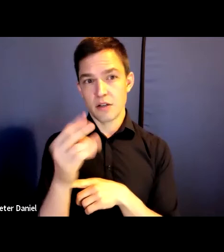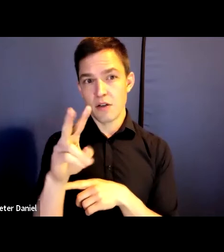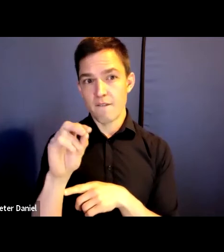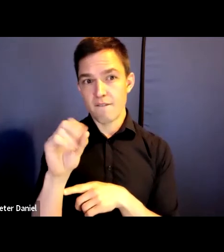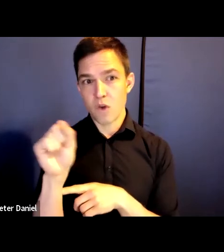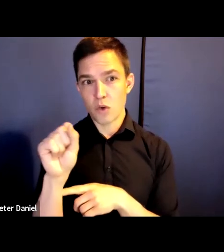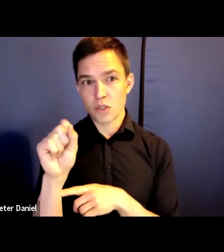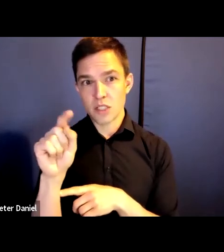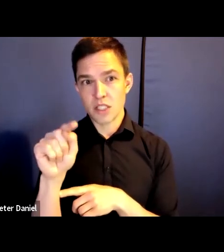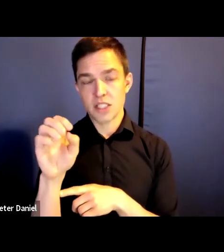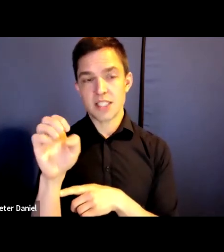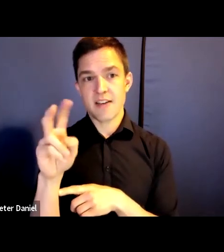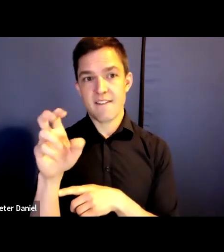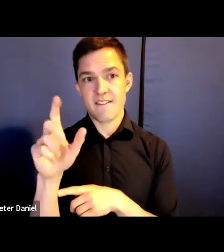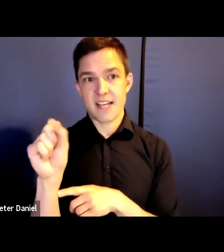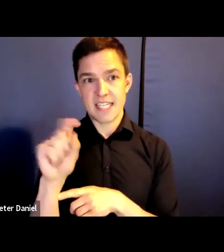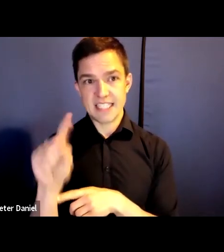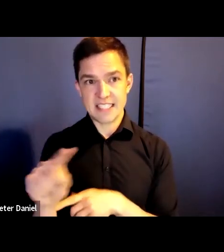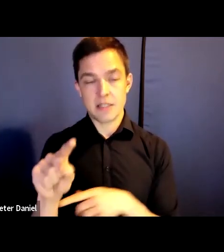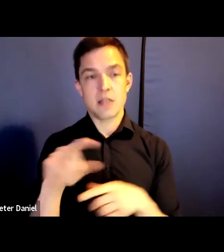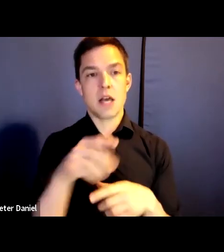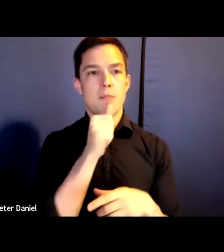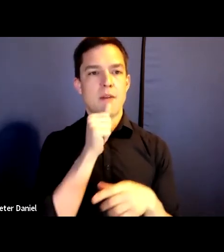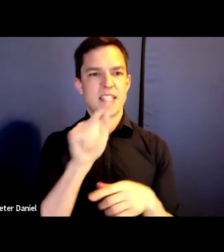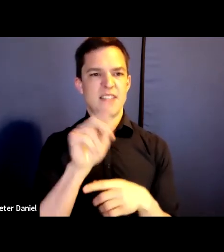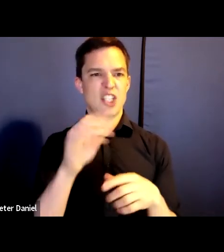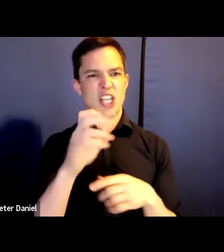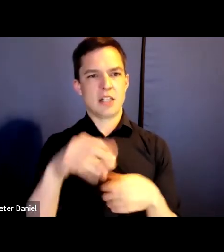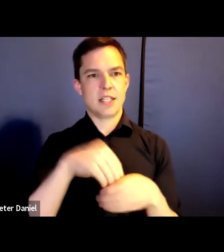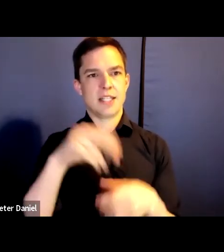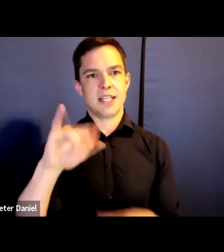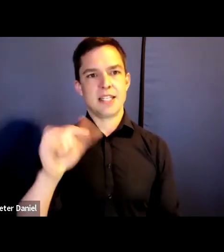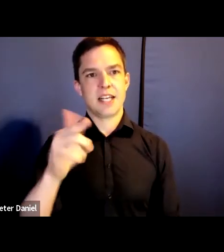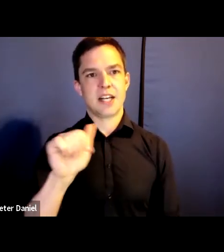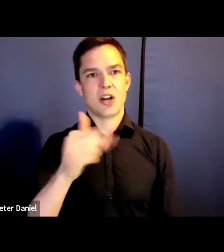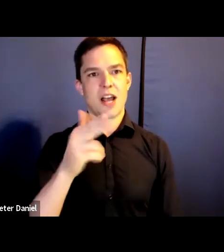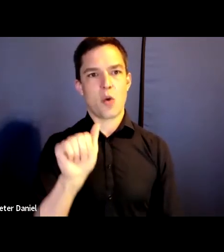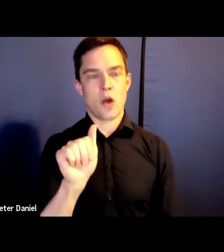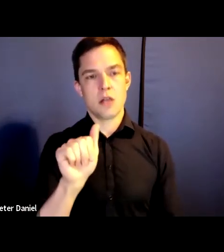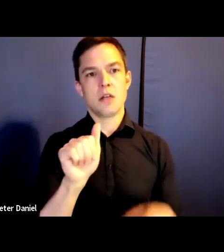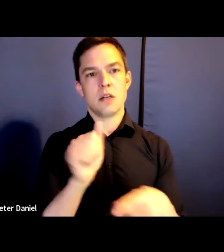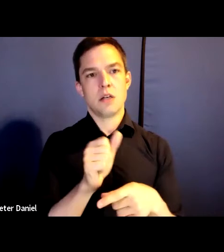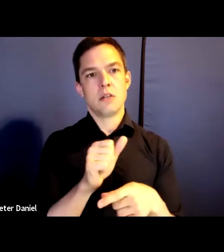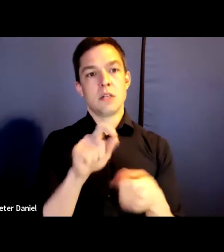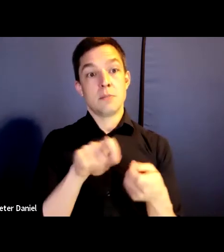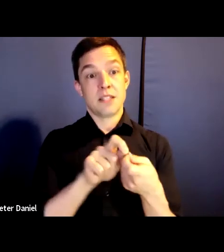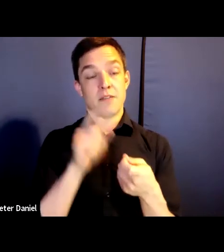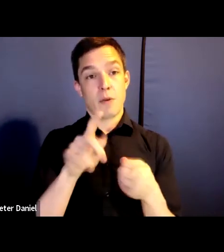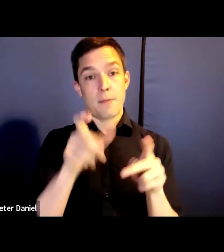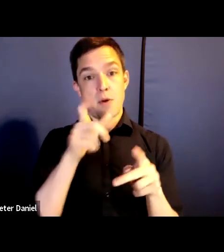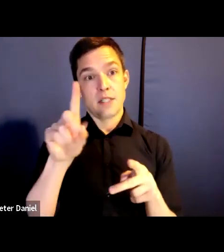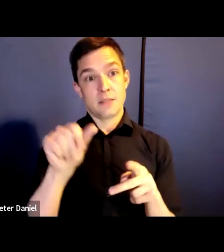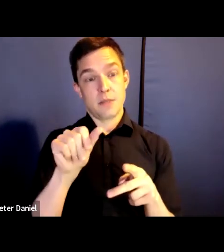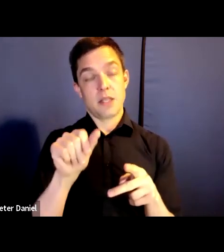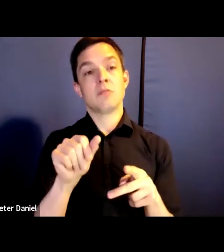a private TV channel in Nicaragua, we implemented an awareness campaign exclusively for people with disabilities on